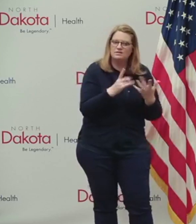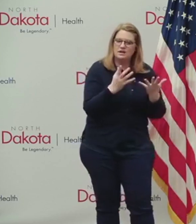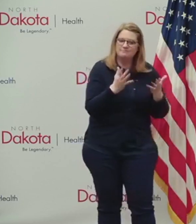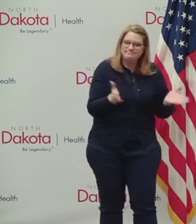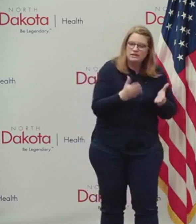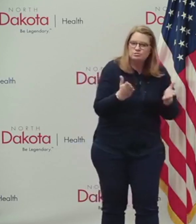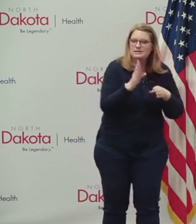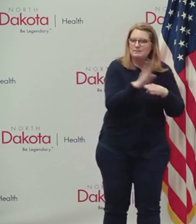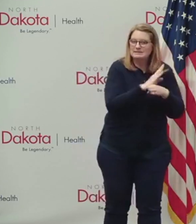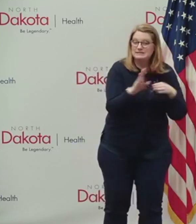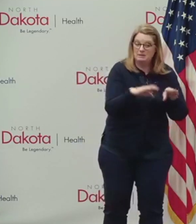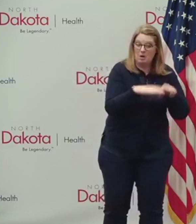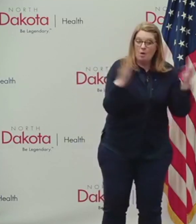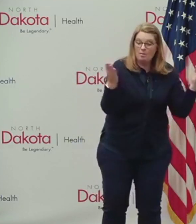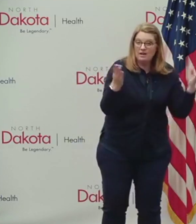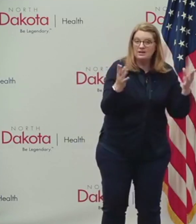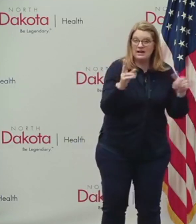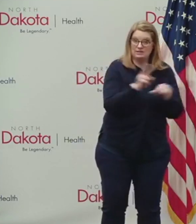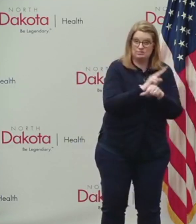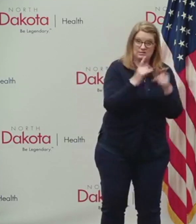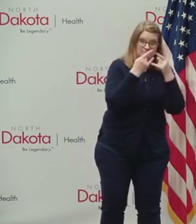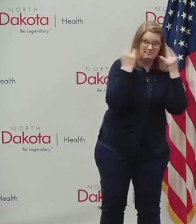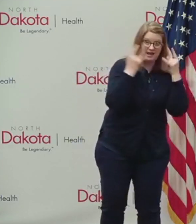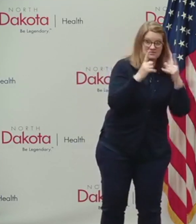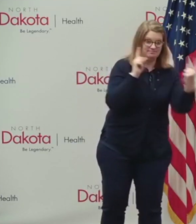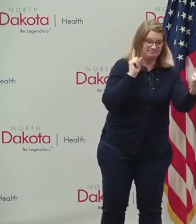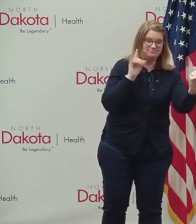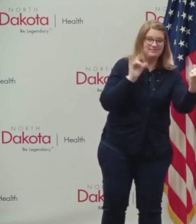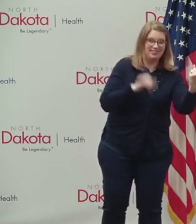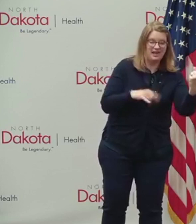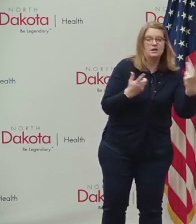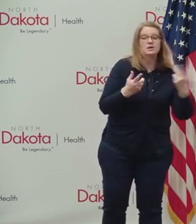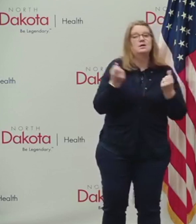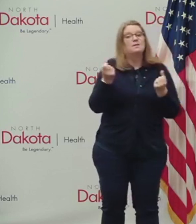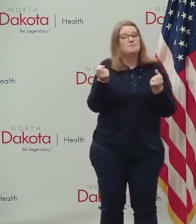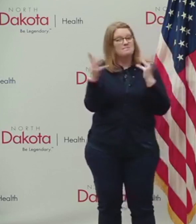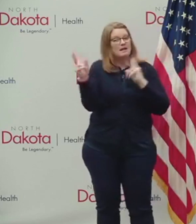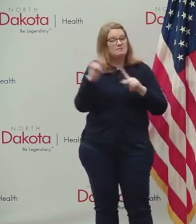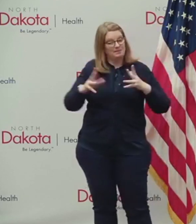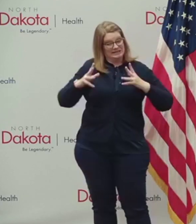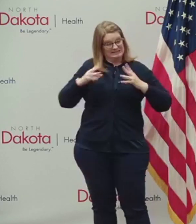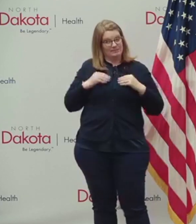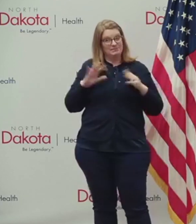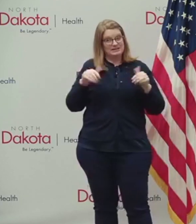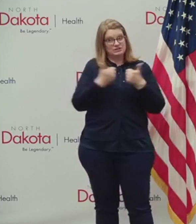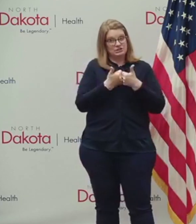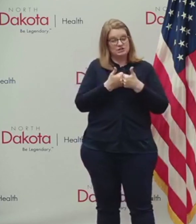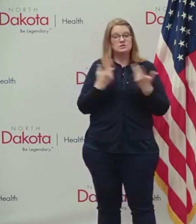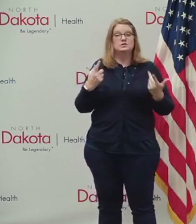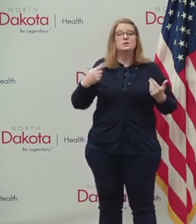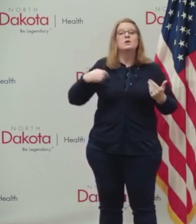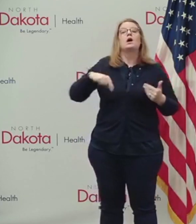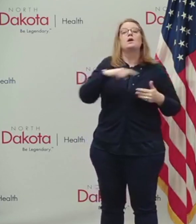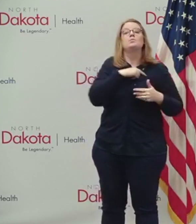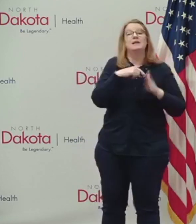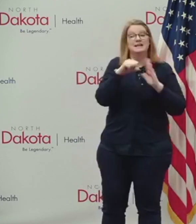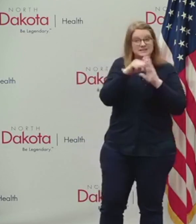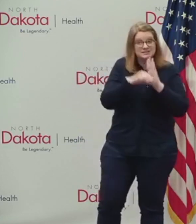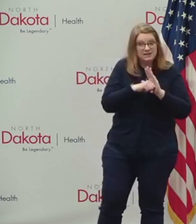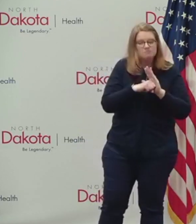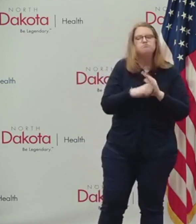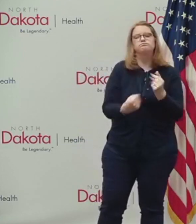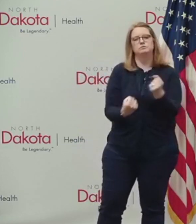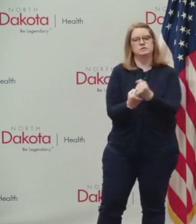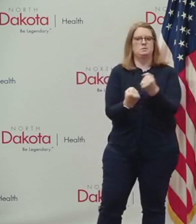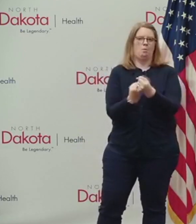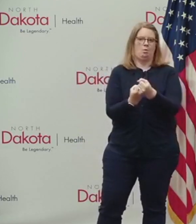businesses open. We know that others are considering action and taking action, and we as a state stand by to support all these communities